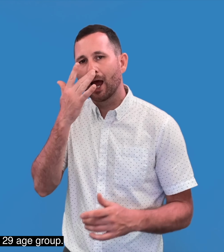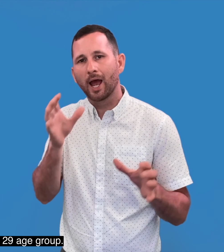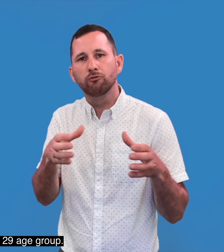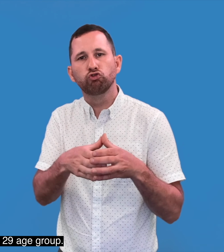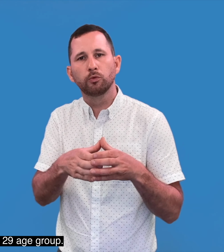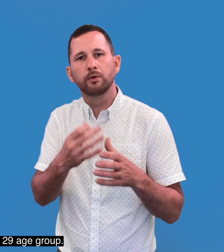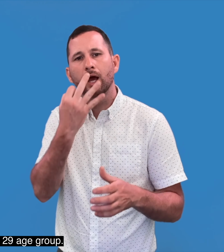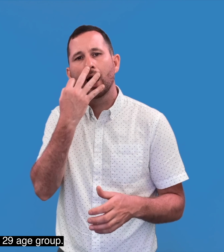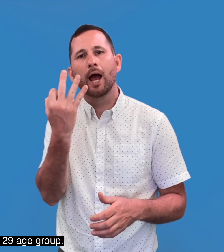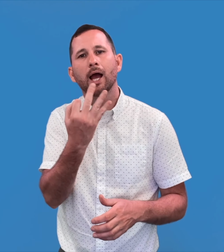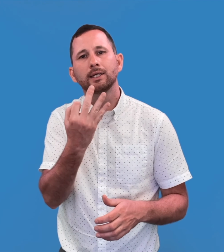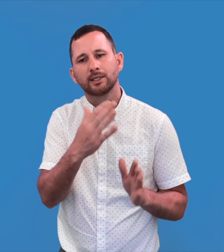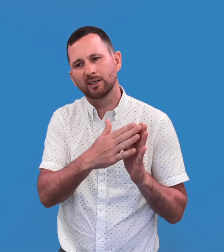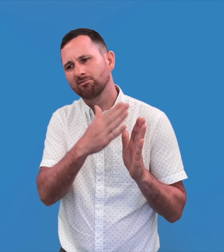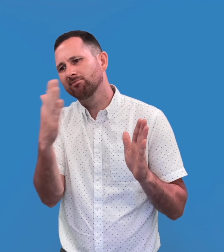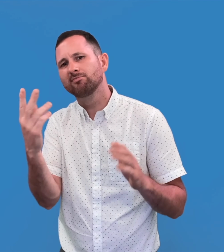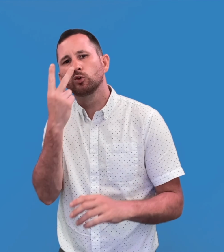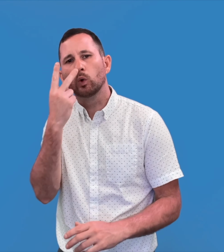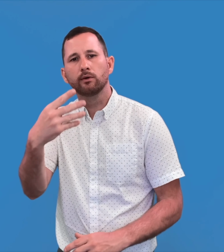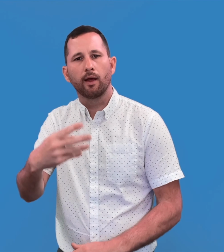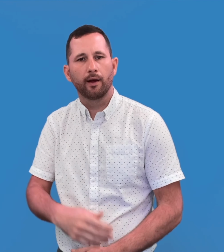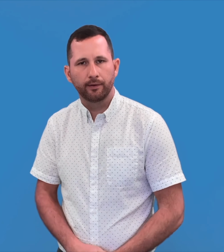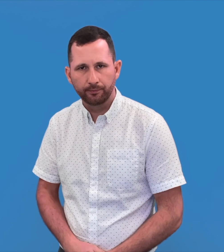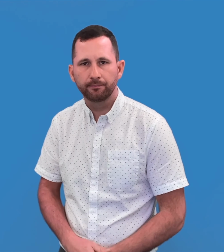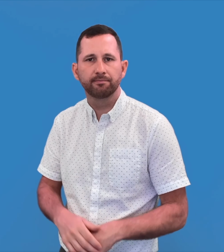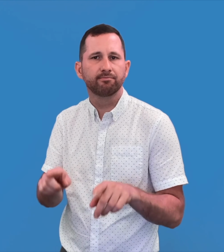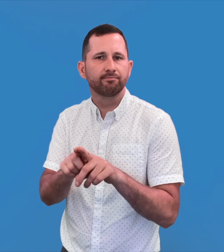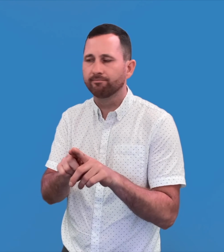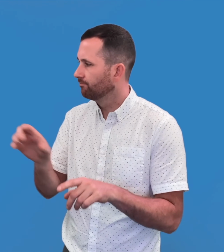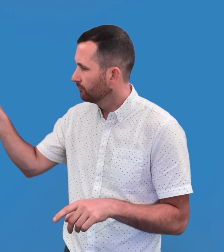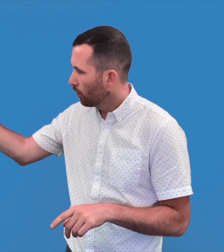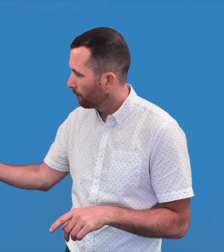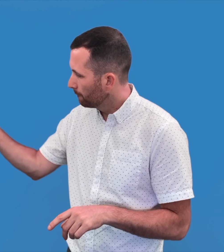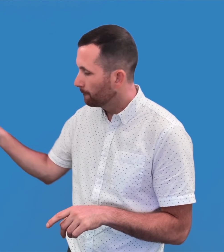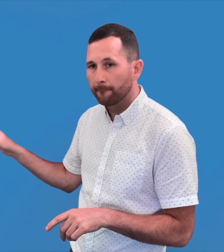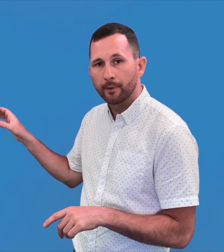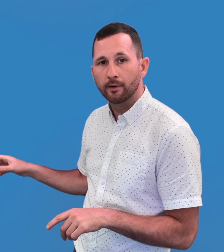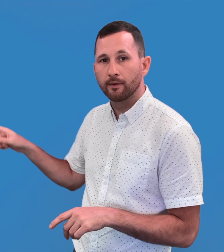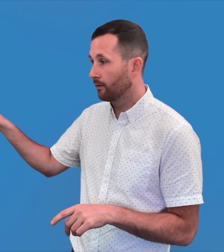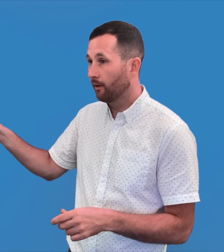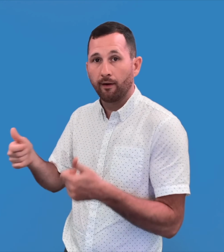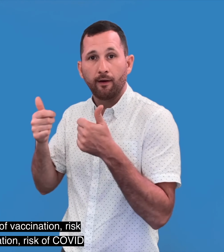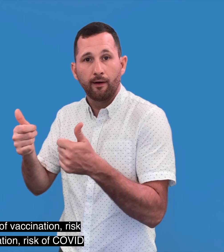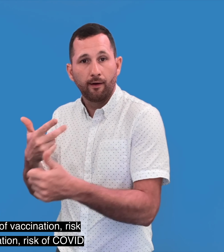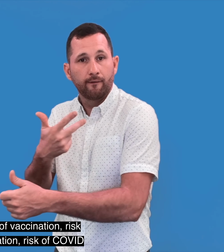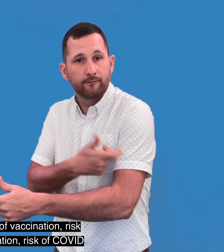(18 to 29) age group. benefits of